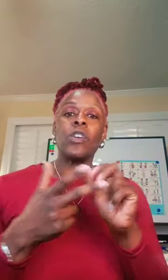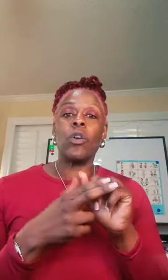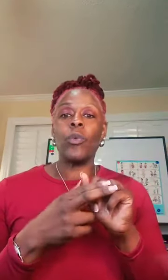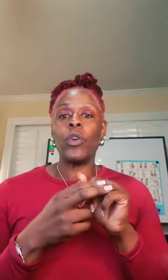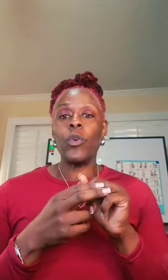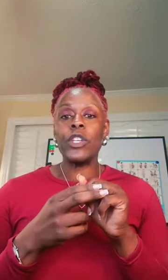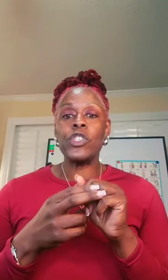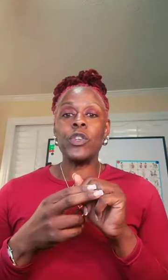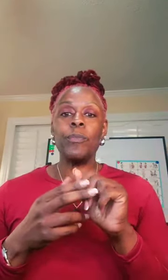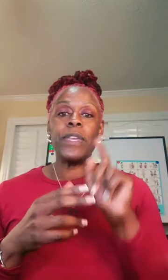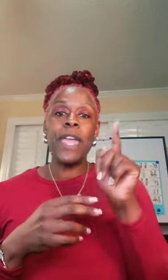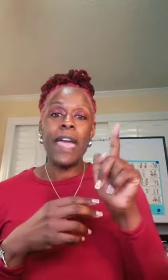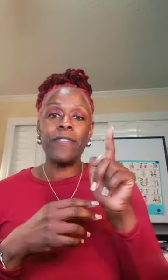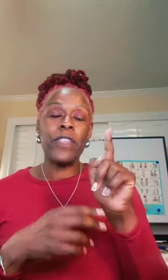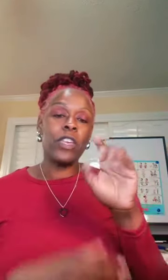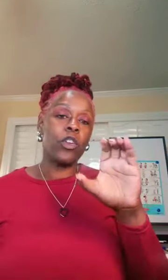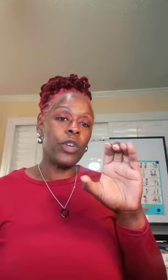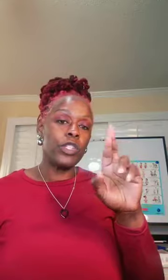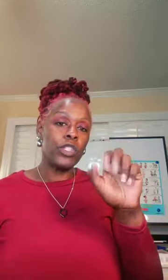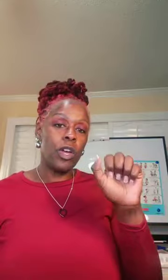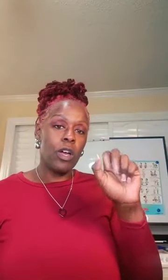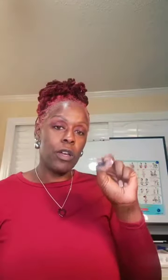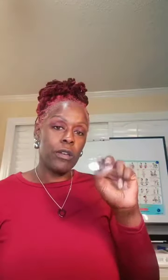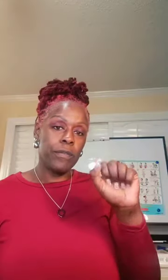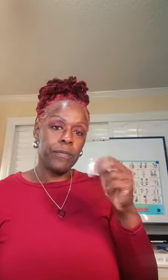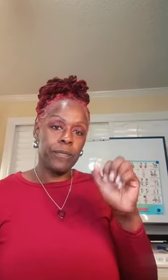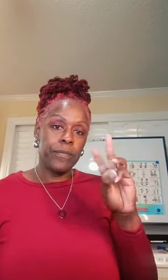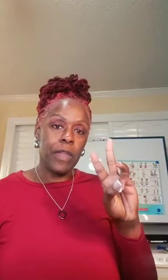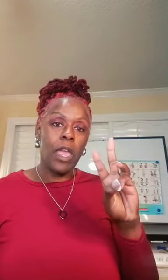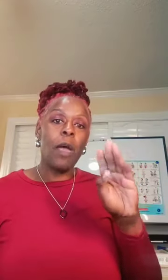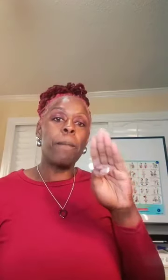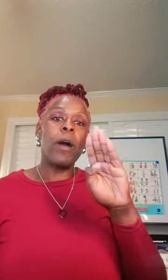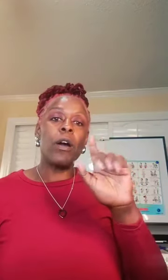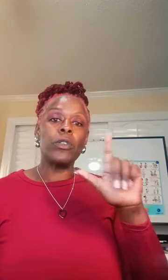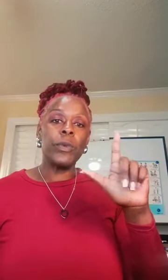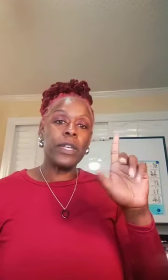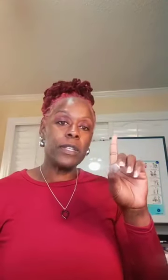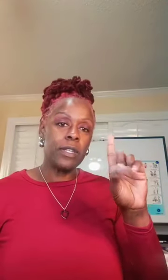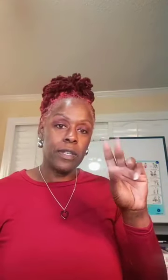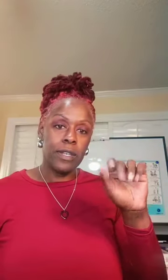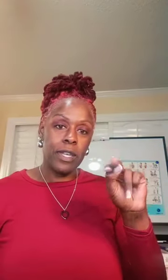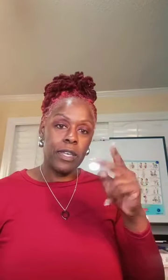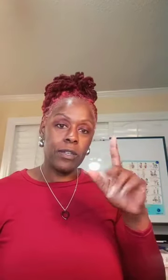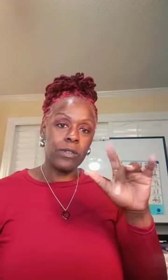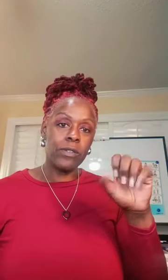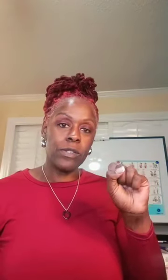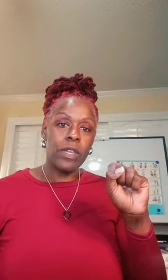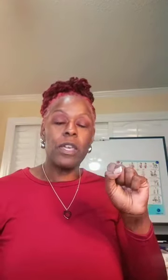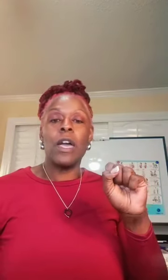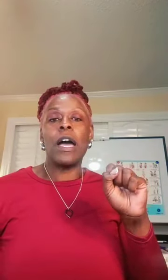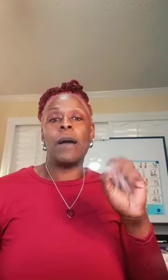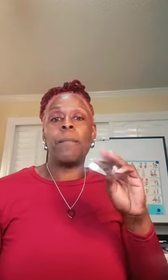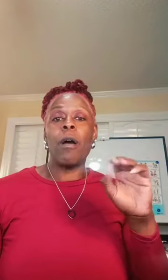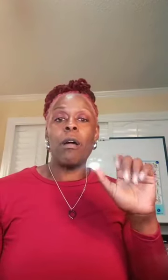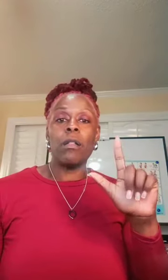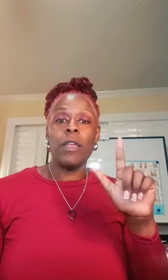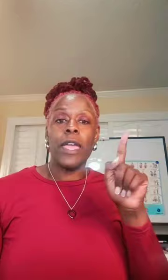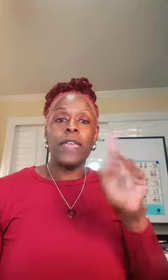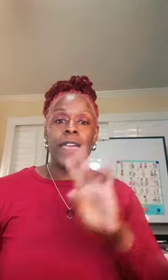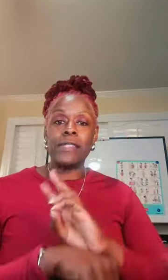we're going to be at the Crenshaw Baldwin Hills Mall. And that's at